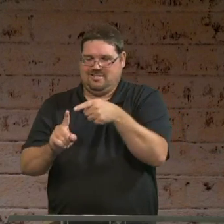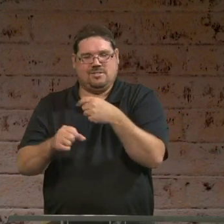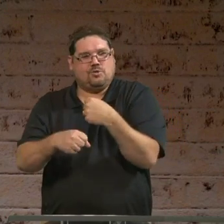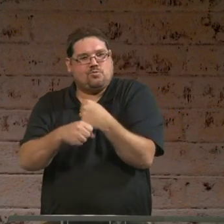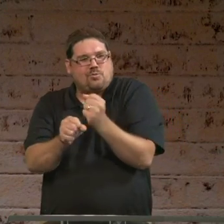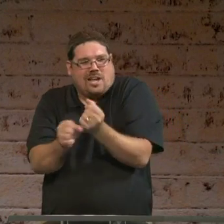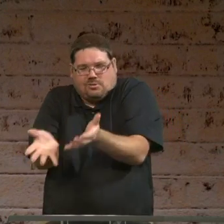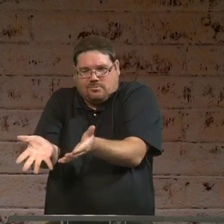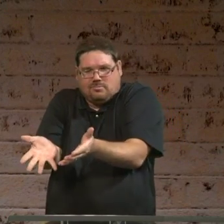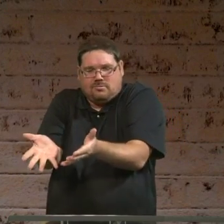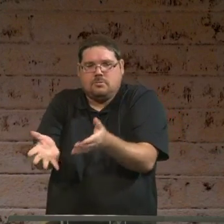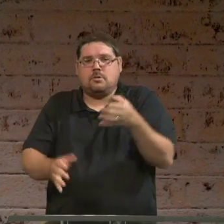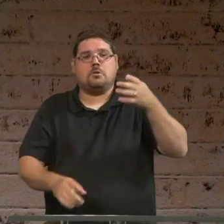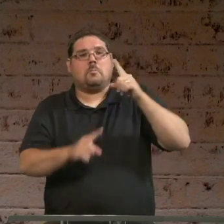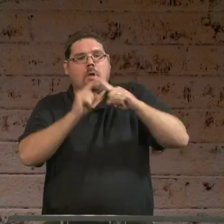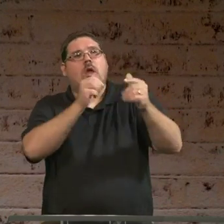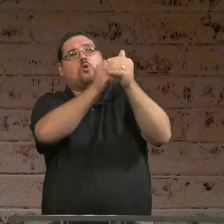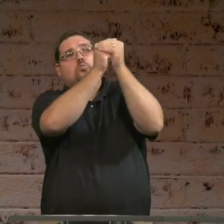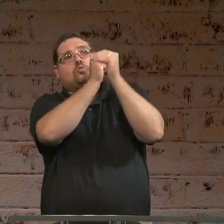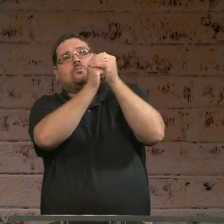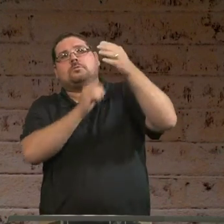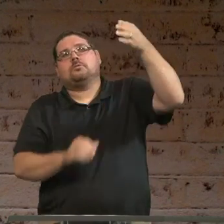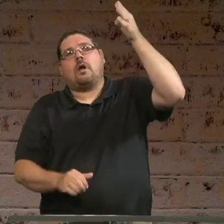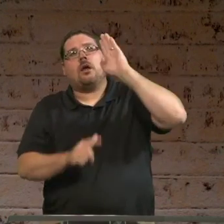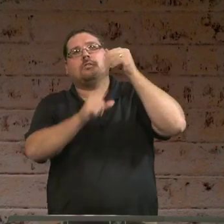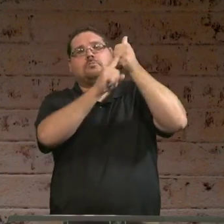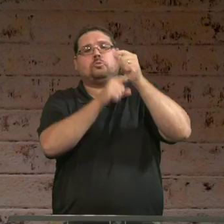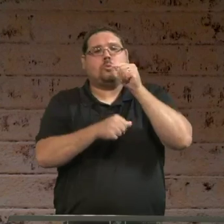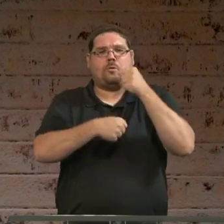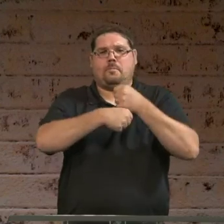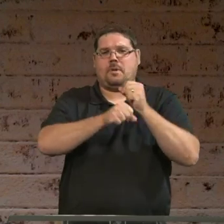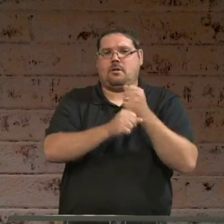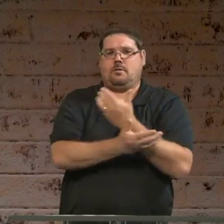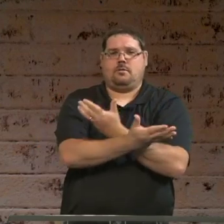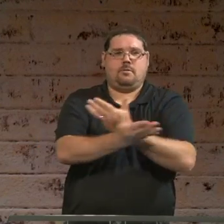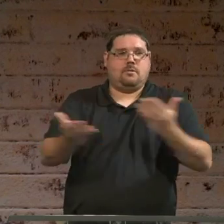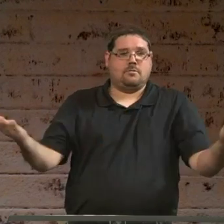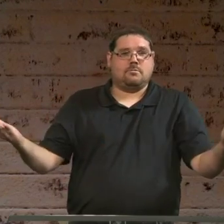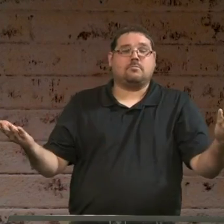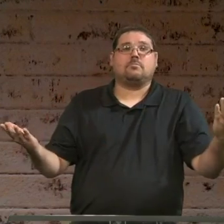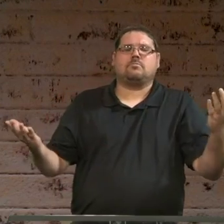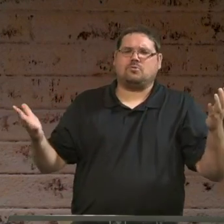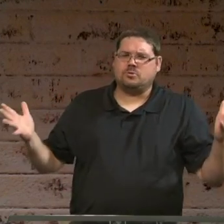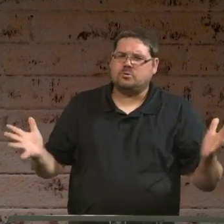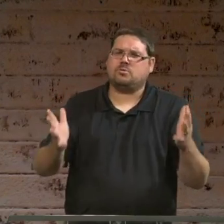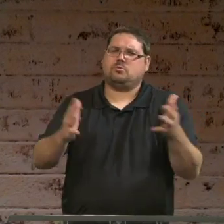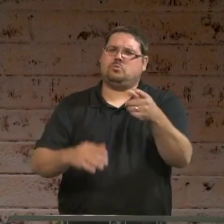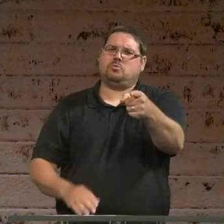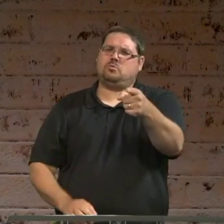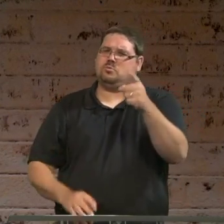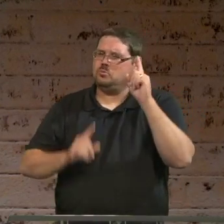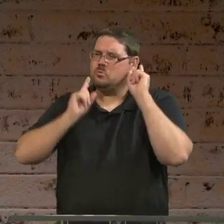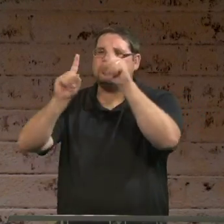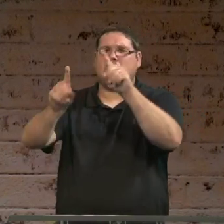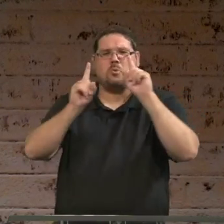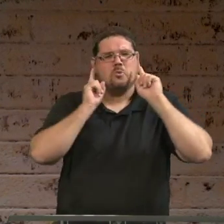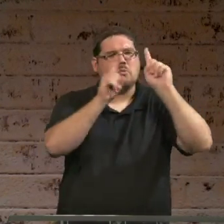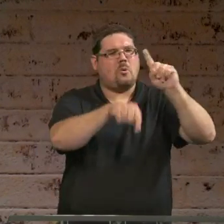don't misunderstand me. God created all of that for us to enjoy. He's made everything for us. And let